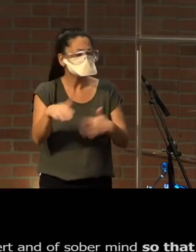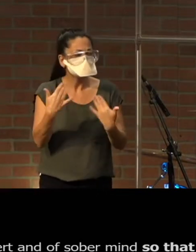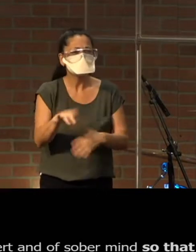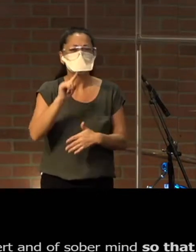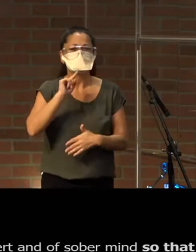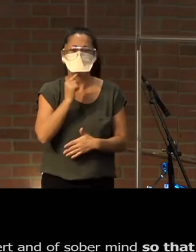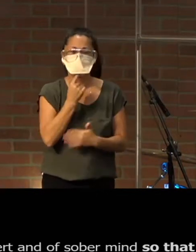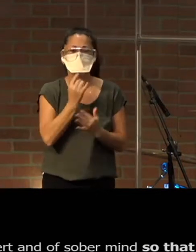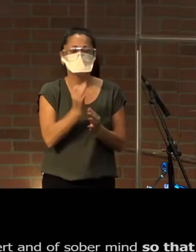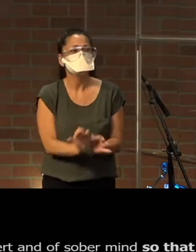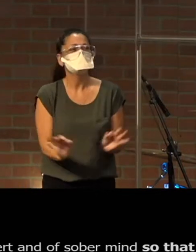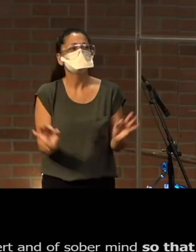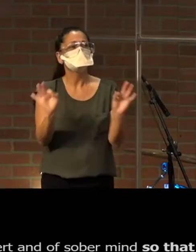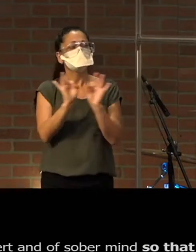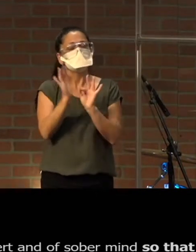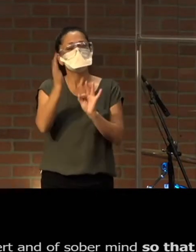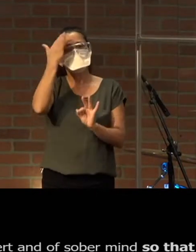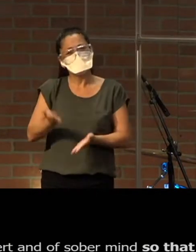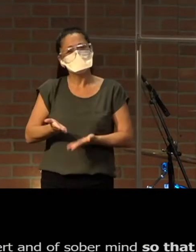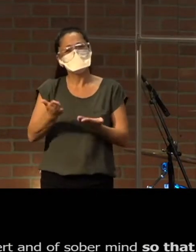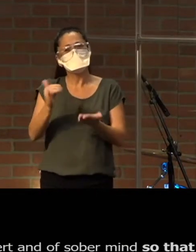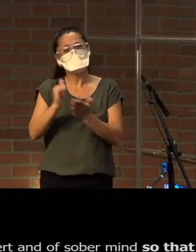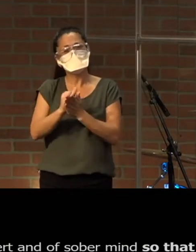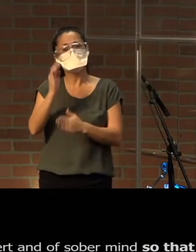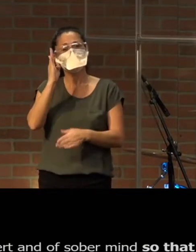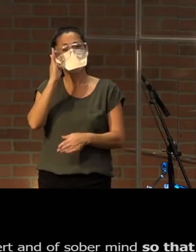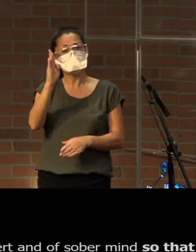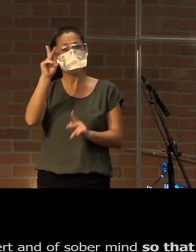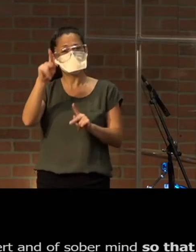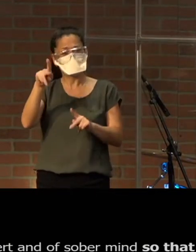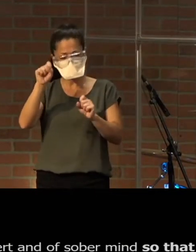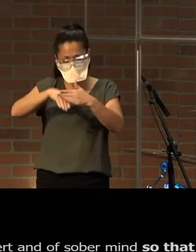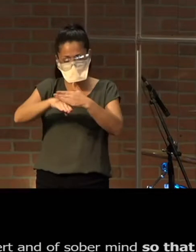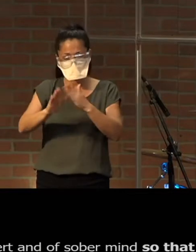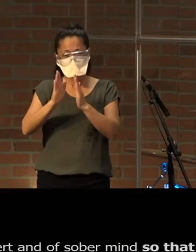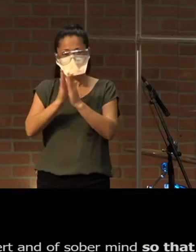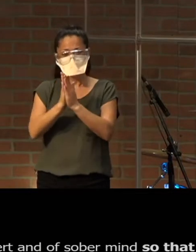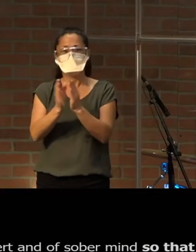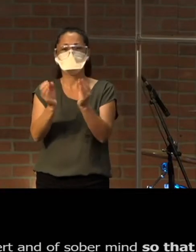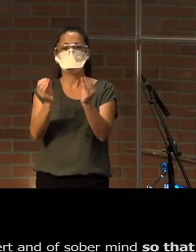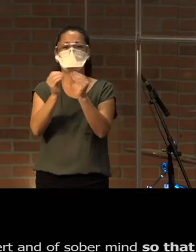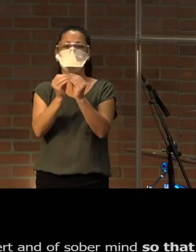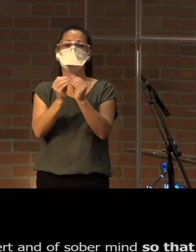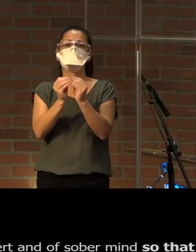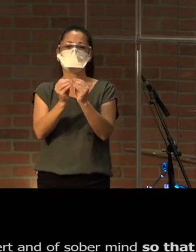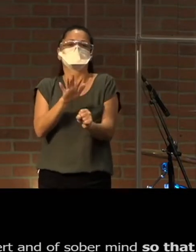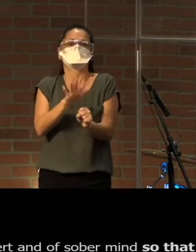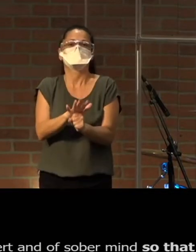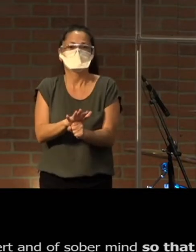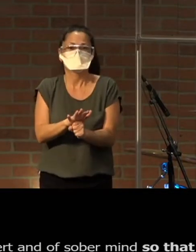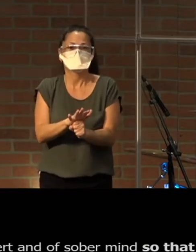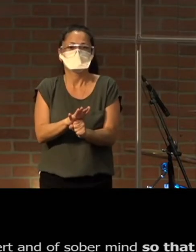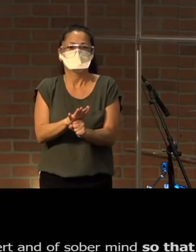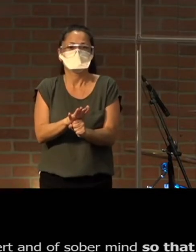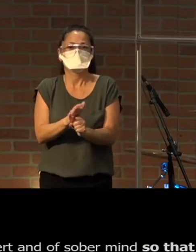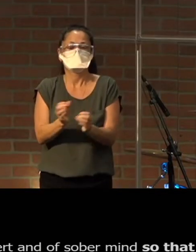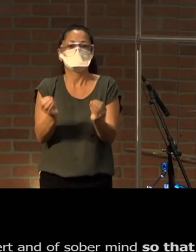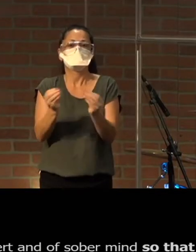suggests that a sober person can enter into prayer much more effectively. In his sermon on this